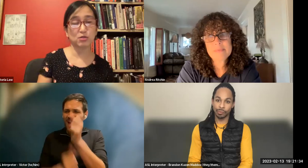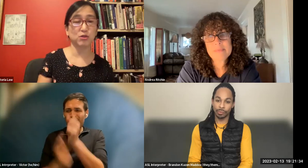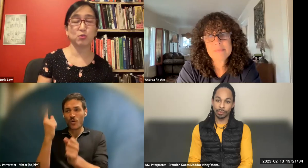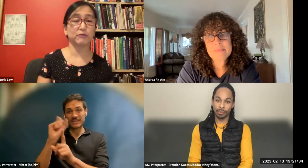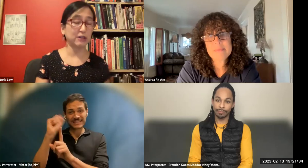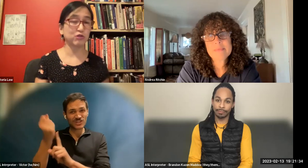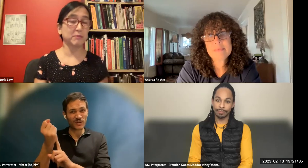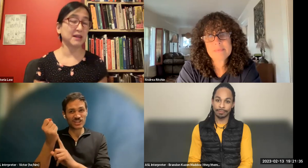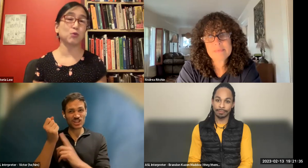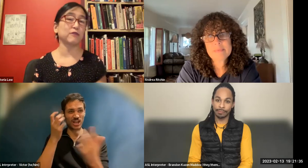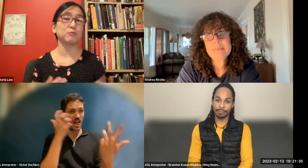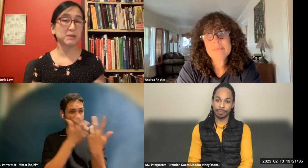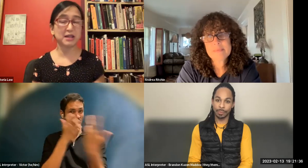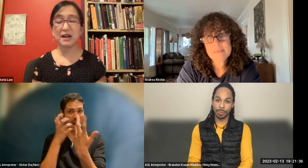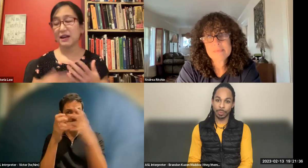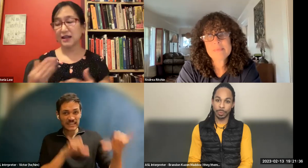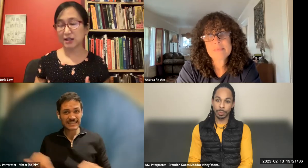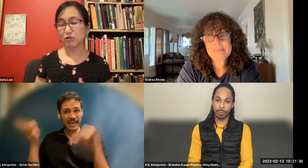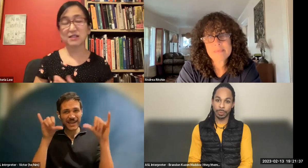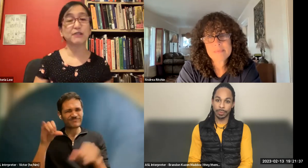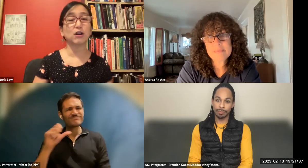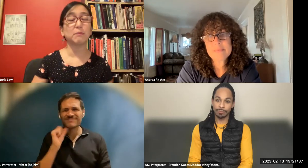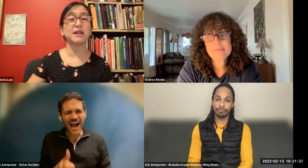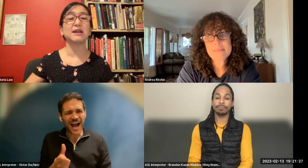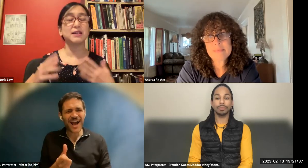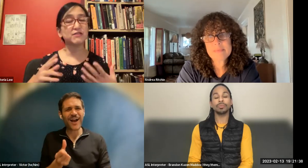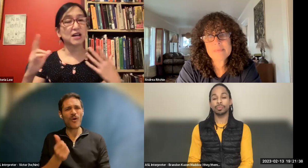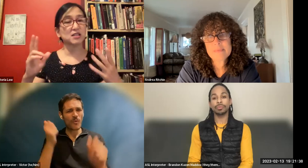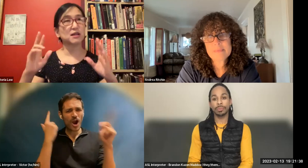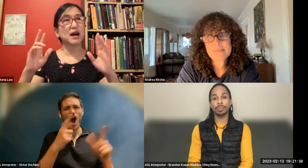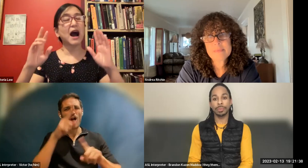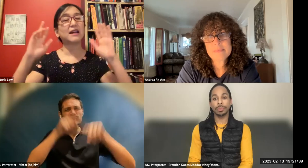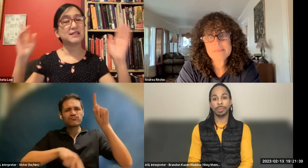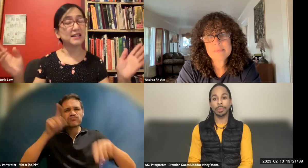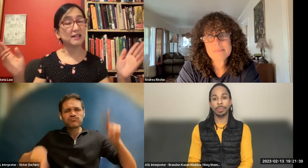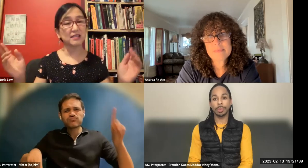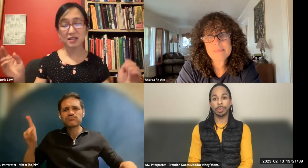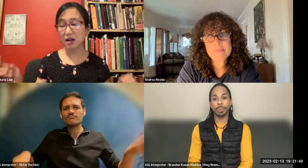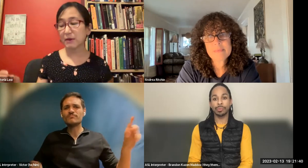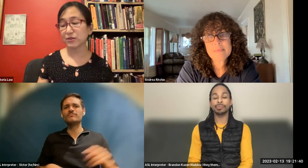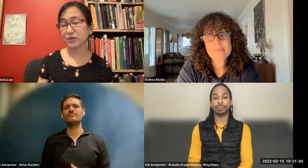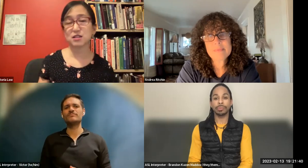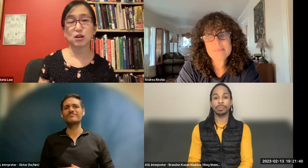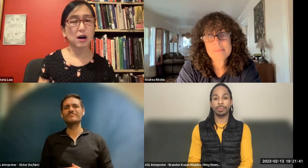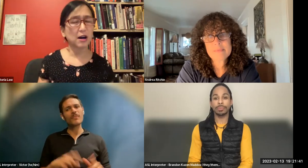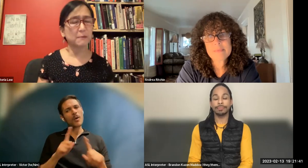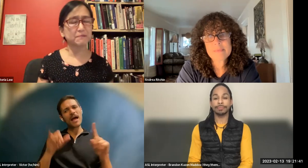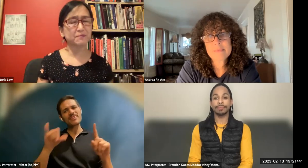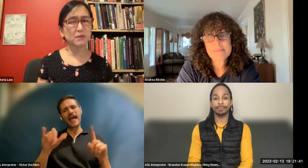Andrea. What is going to work for Andrea may not work for Mimi, et cetera, et cetera. But it gives us ideas about